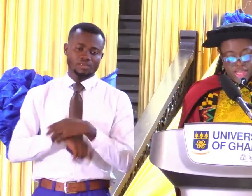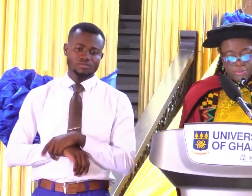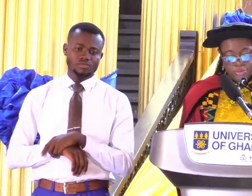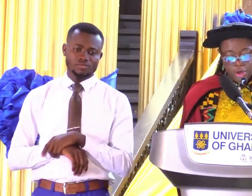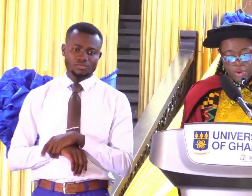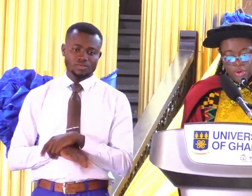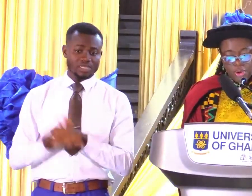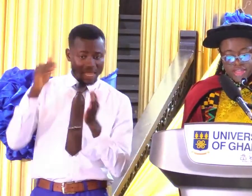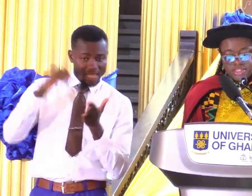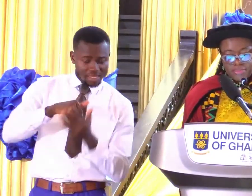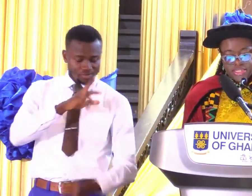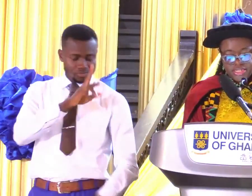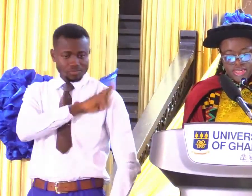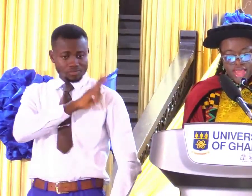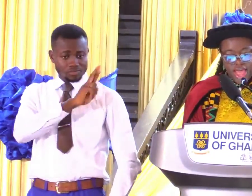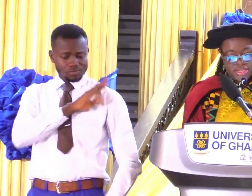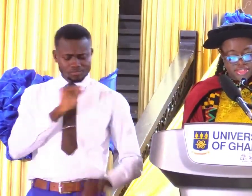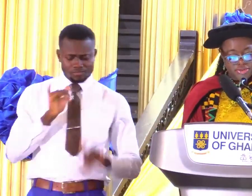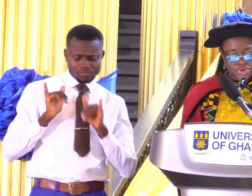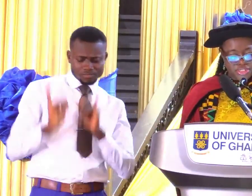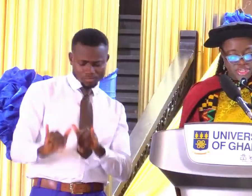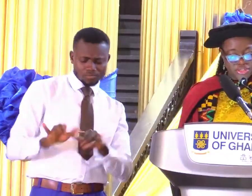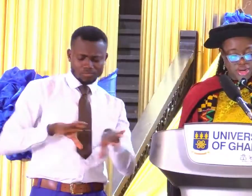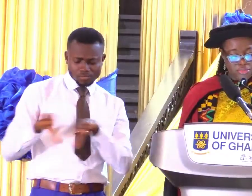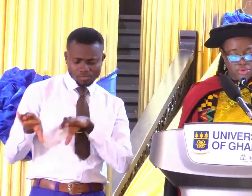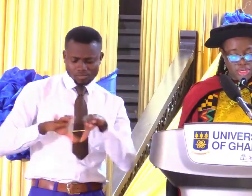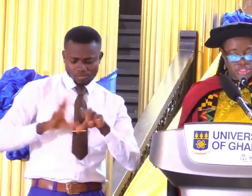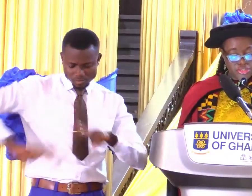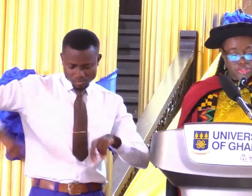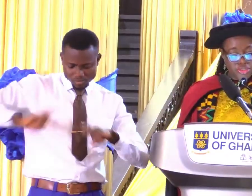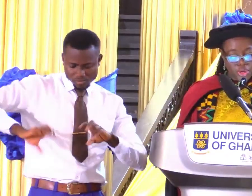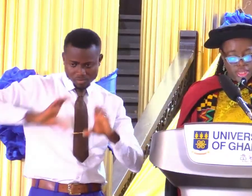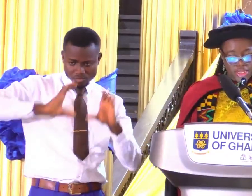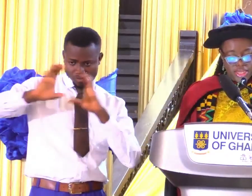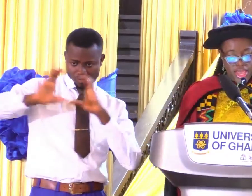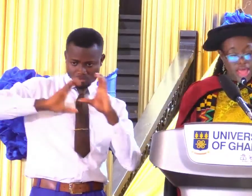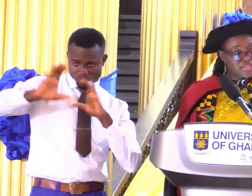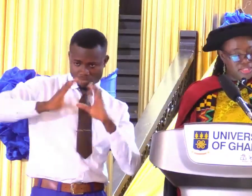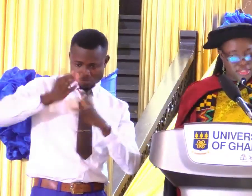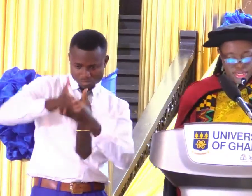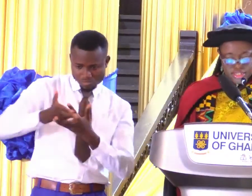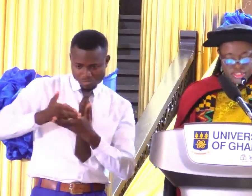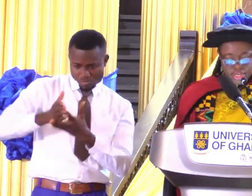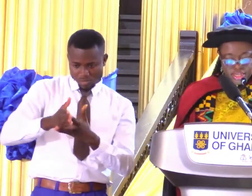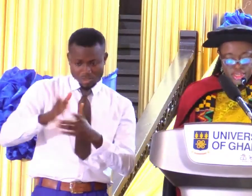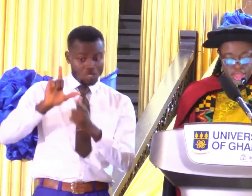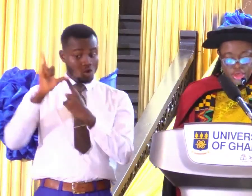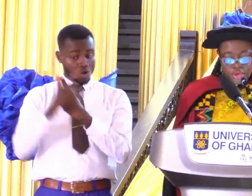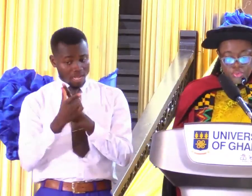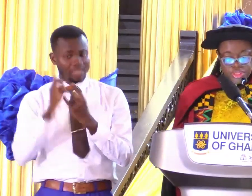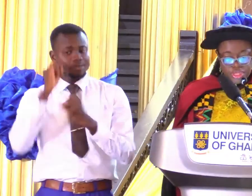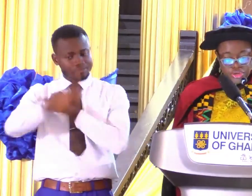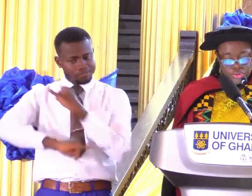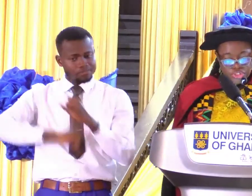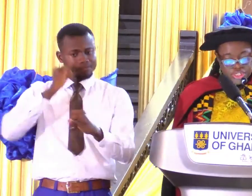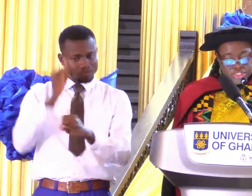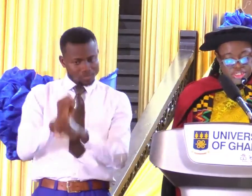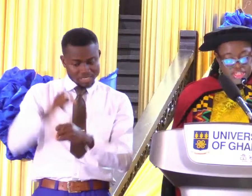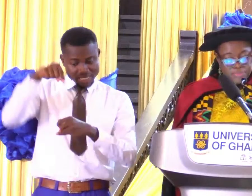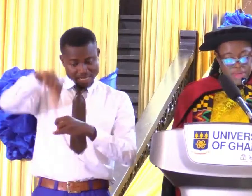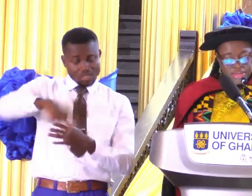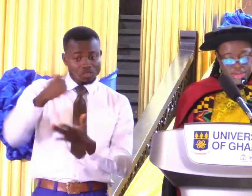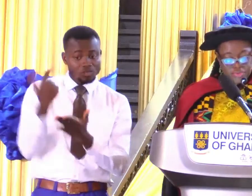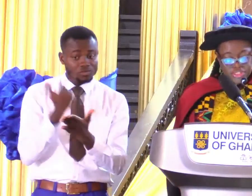Professor Appiah-Opong has maintained active research collaborations locally and internationally. Within UG, she